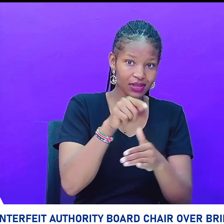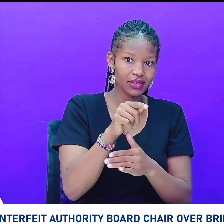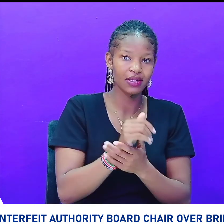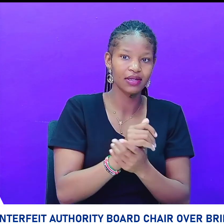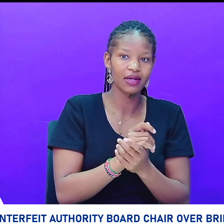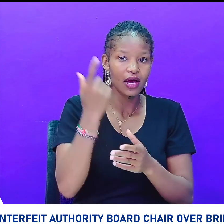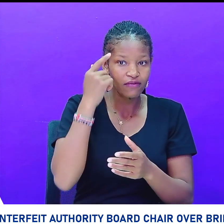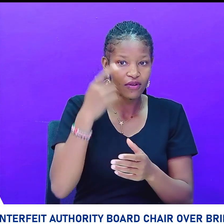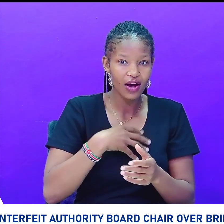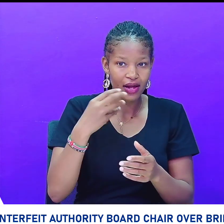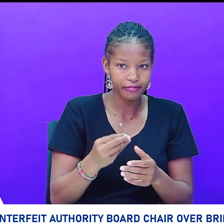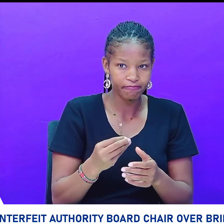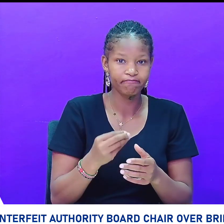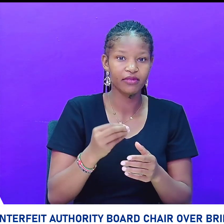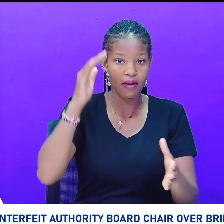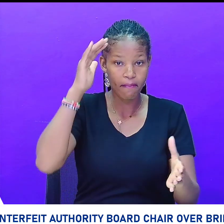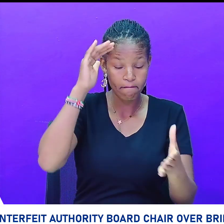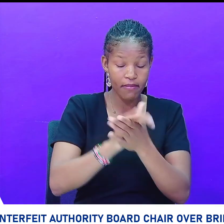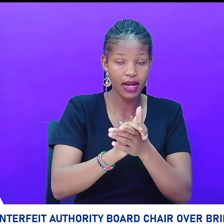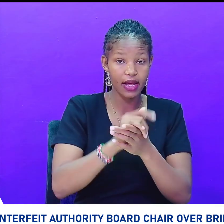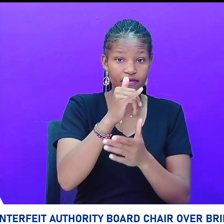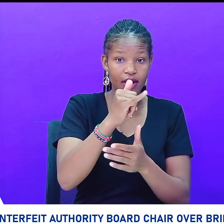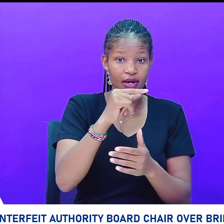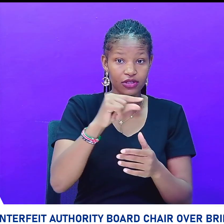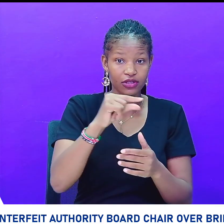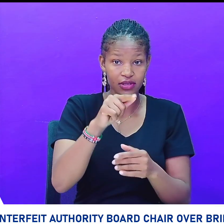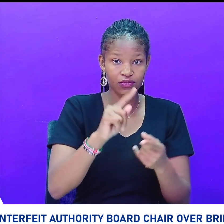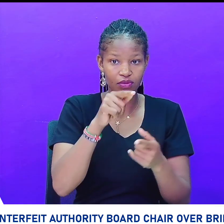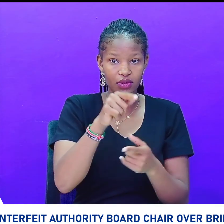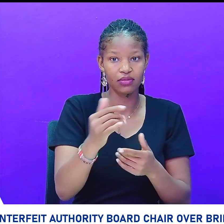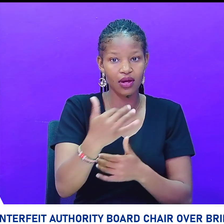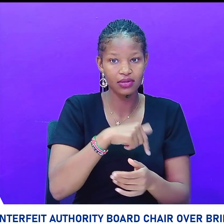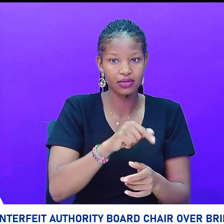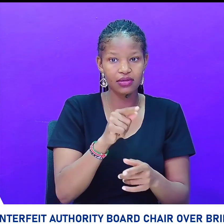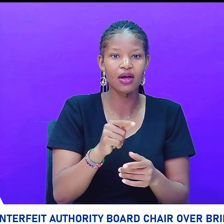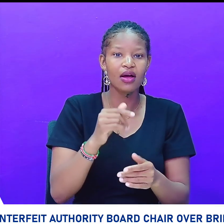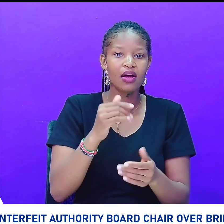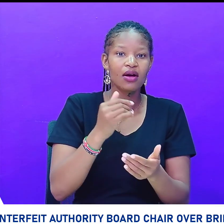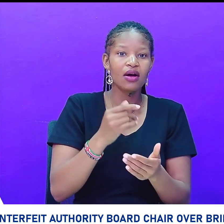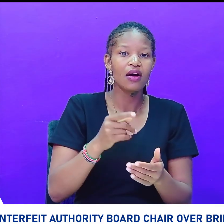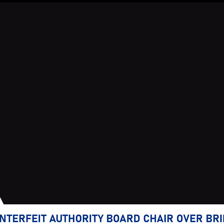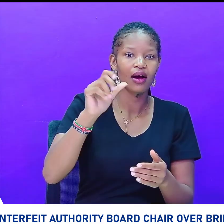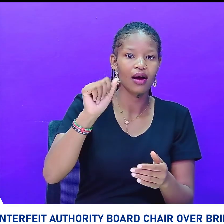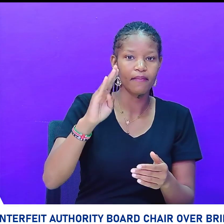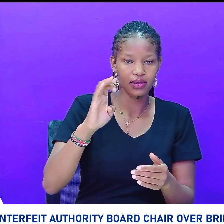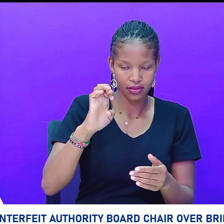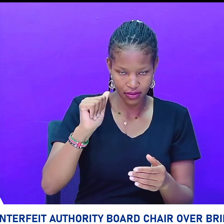According to EACC officials, the raids targeted documents and records believed to be linked to the